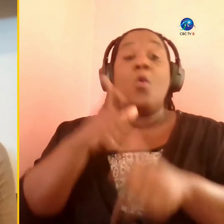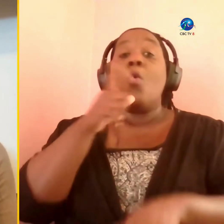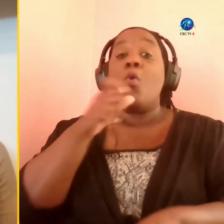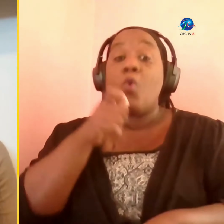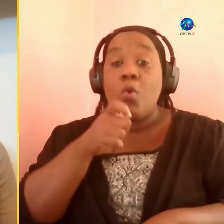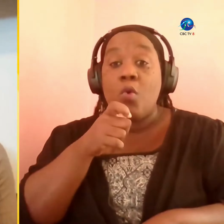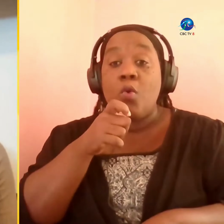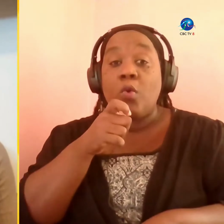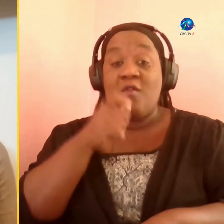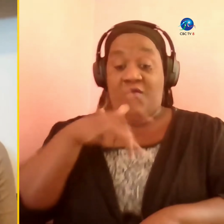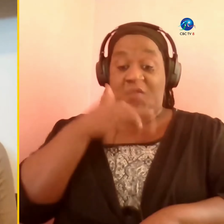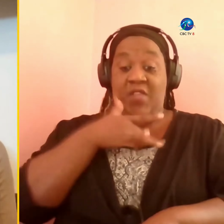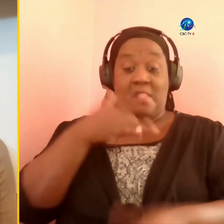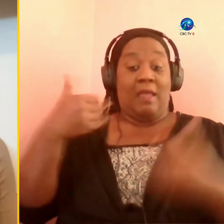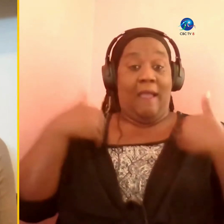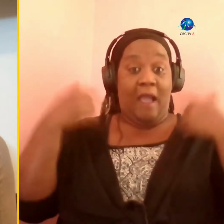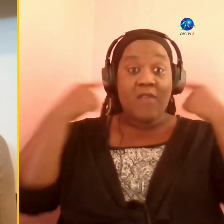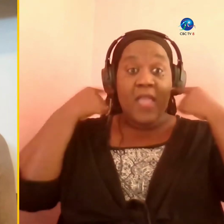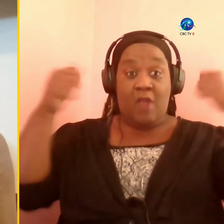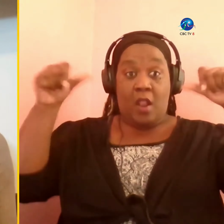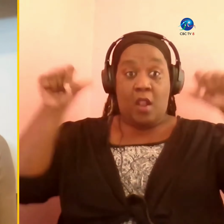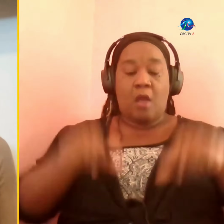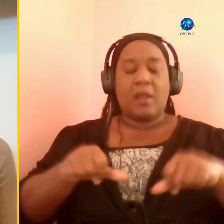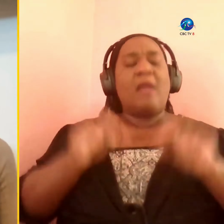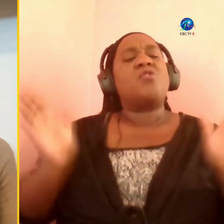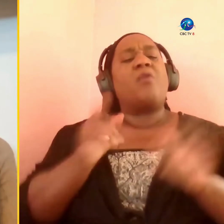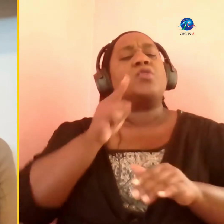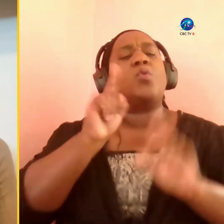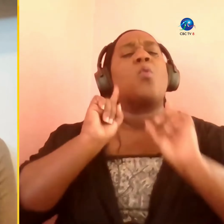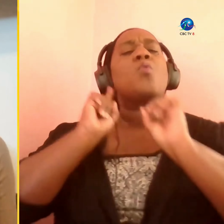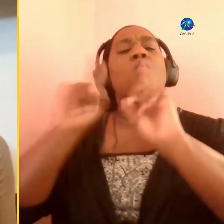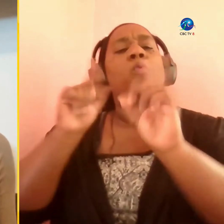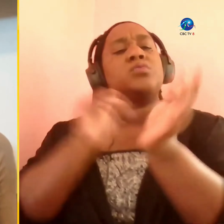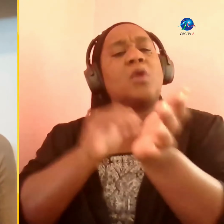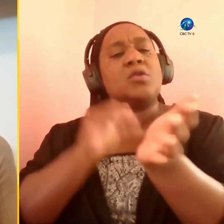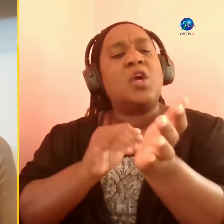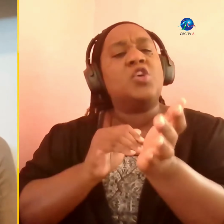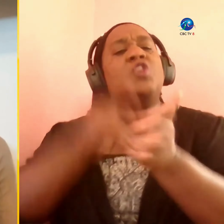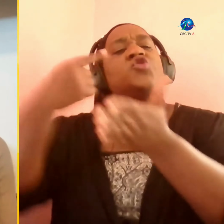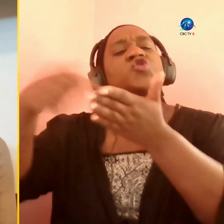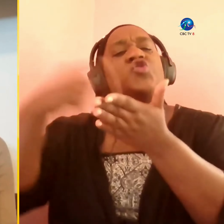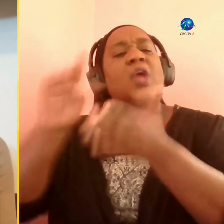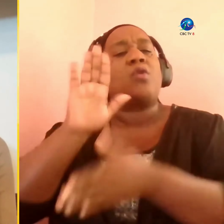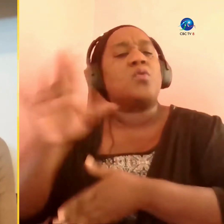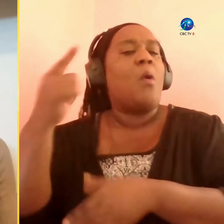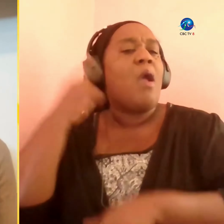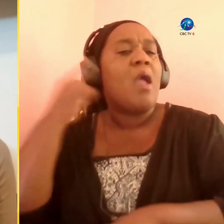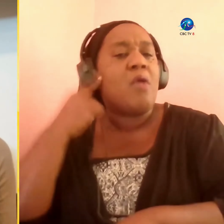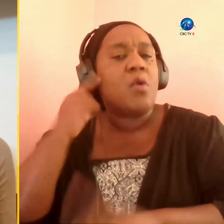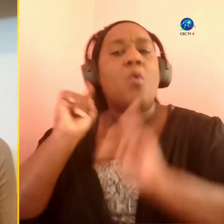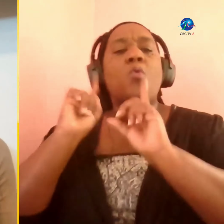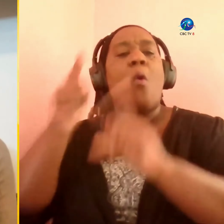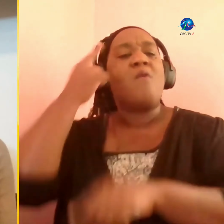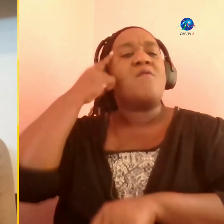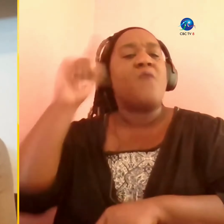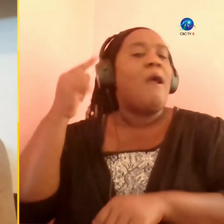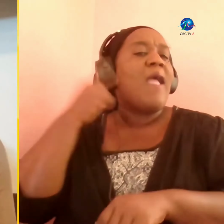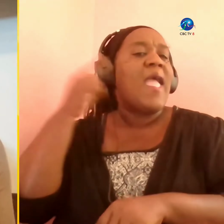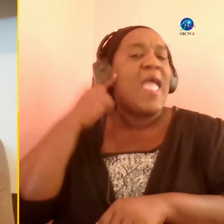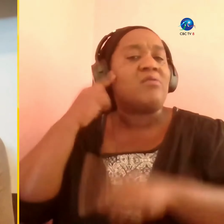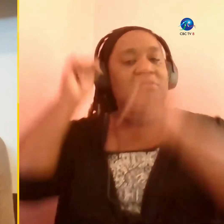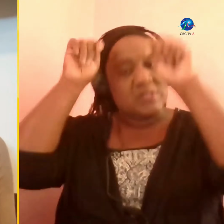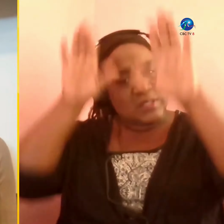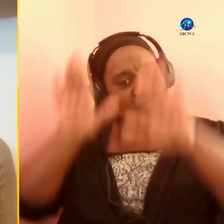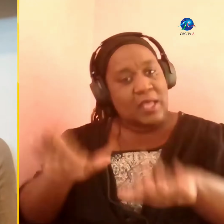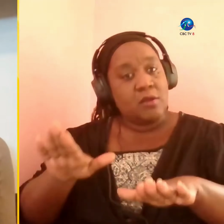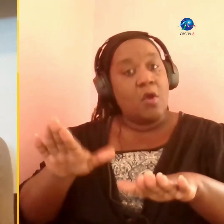encouraging you to get yourself checked out, get your hearing tested, go for a hearing screening test. You can contact